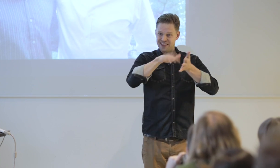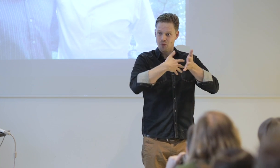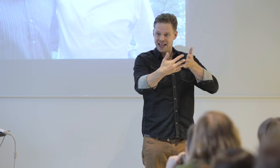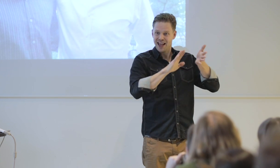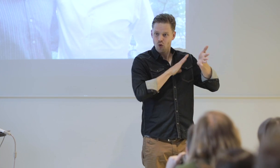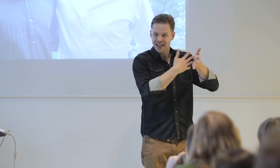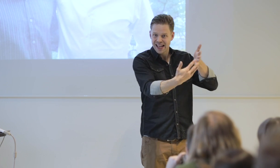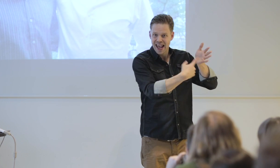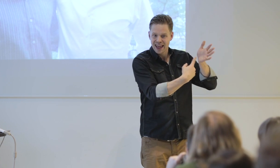he can